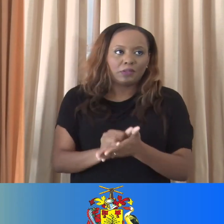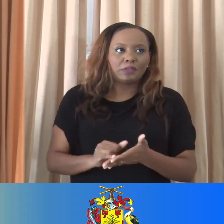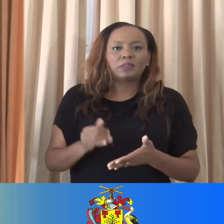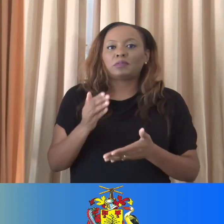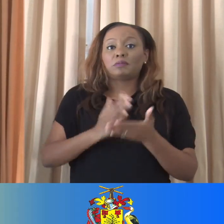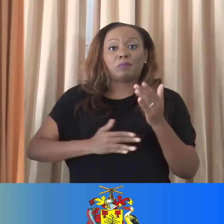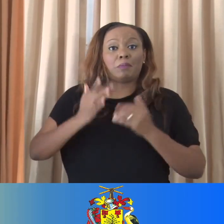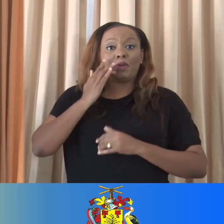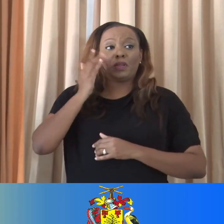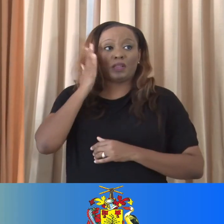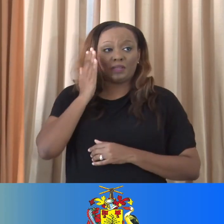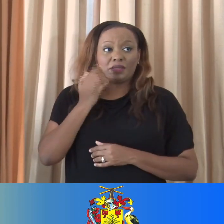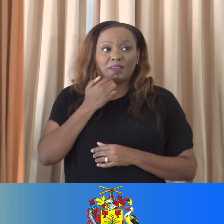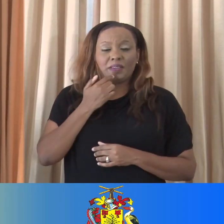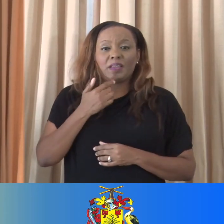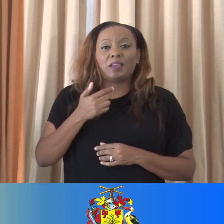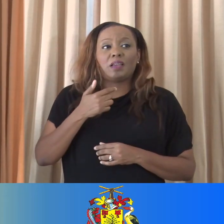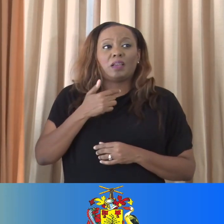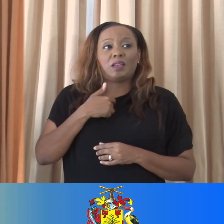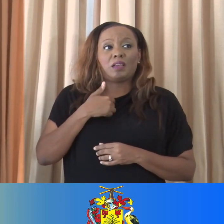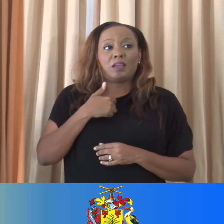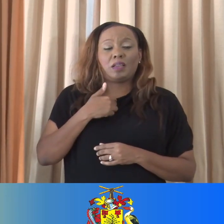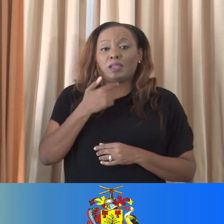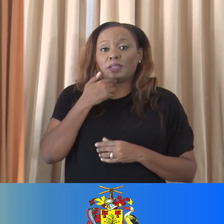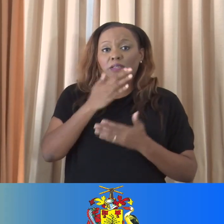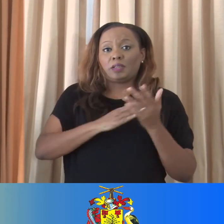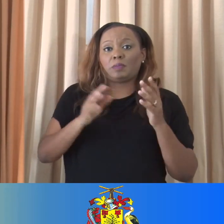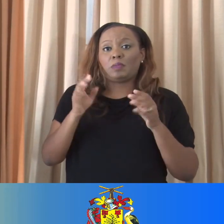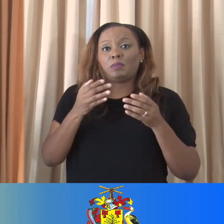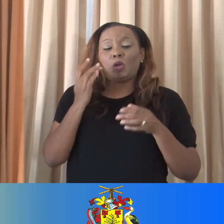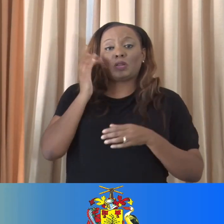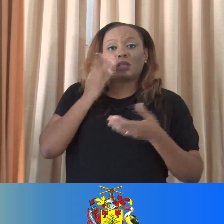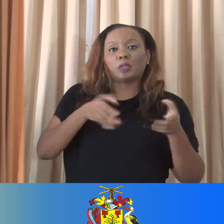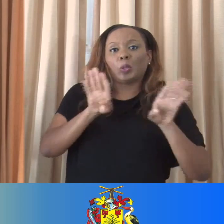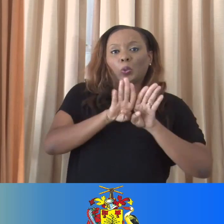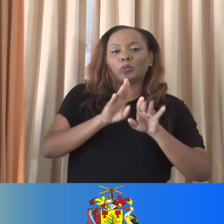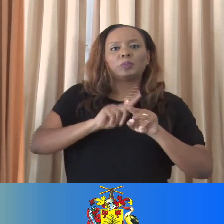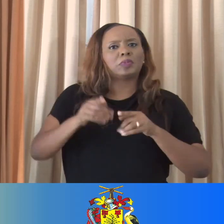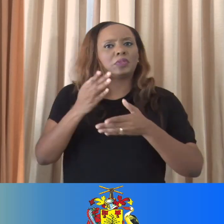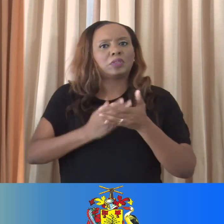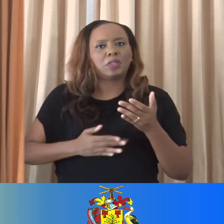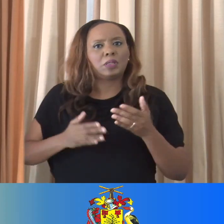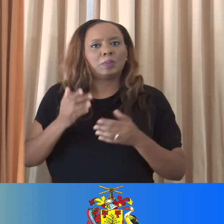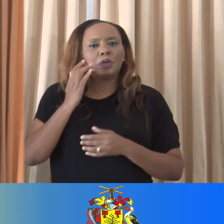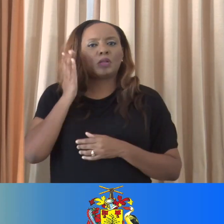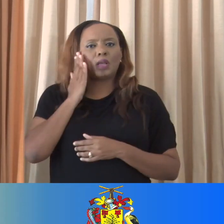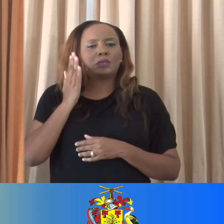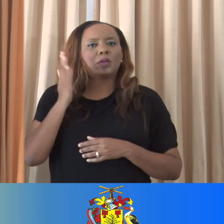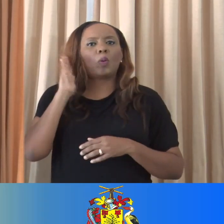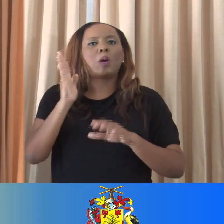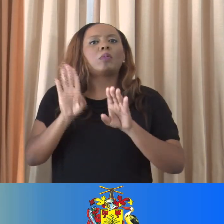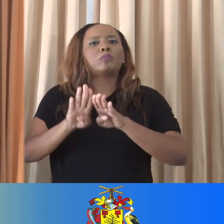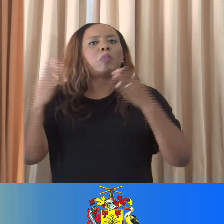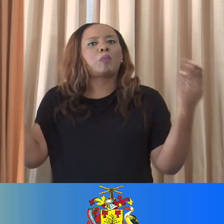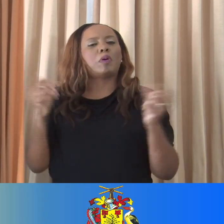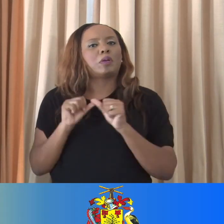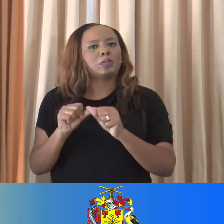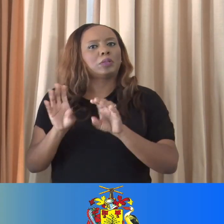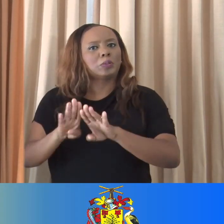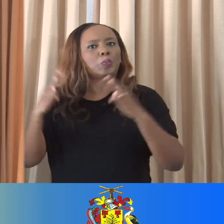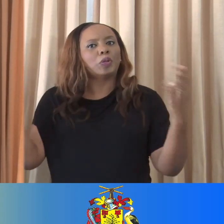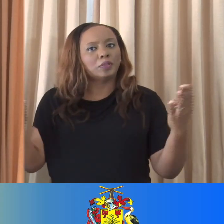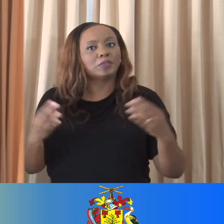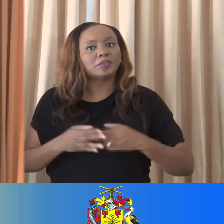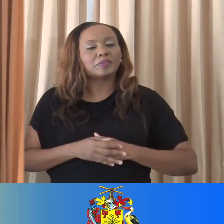have indicated definitively. I told you about the ones that said they will close, but there are some that have said they will remain open. I think